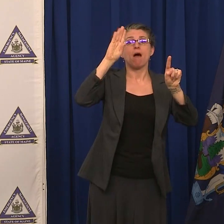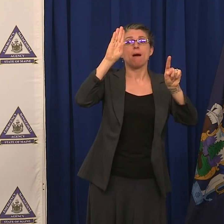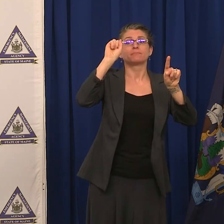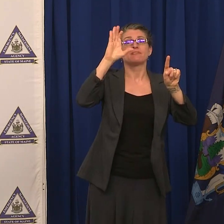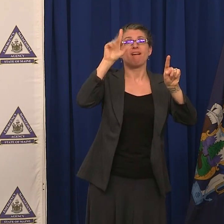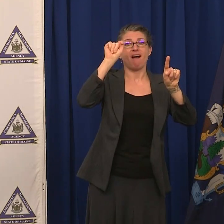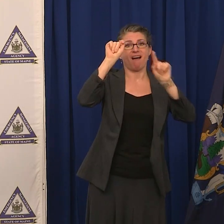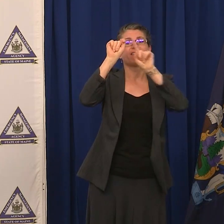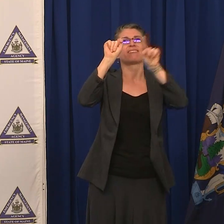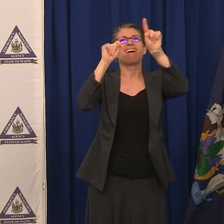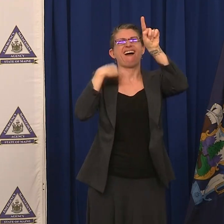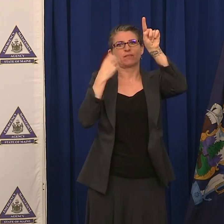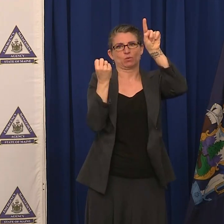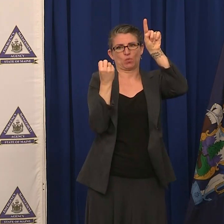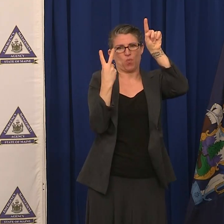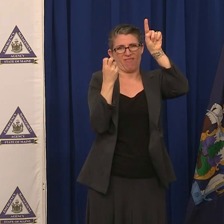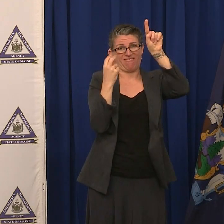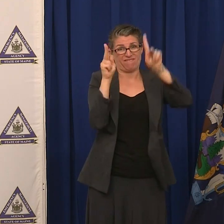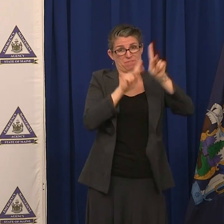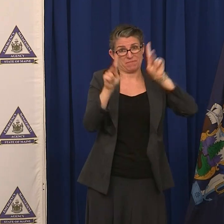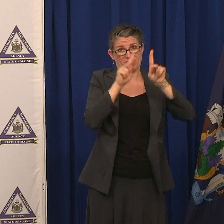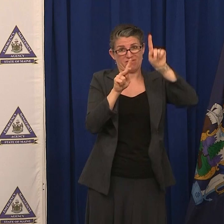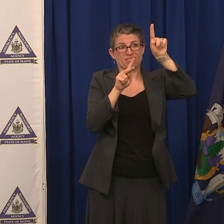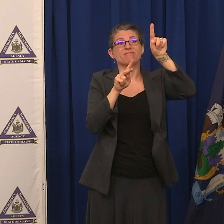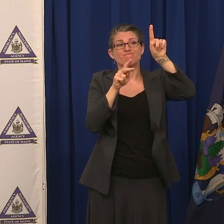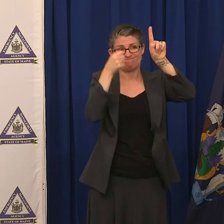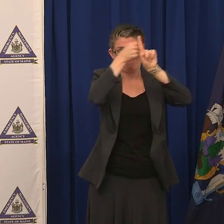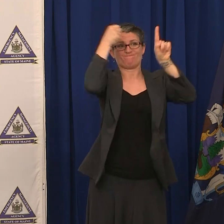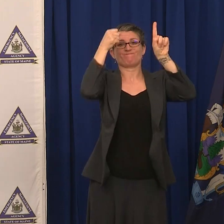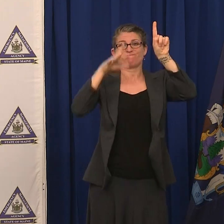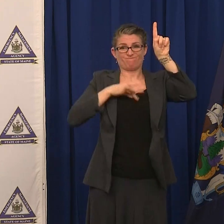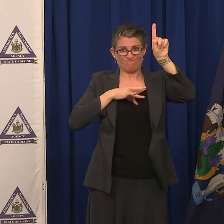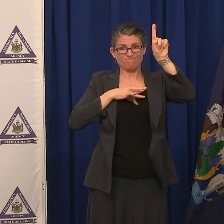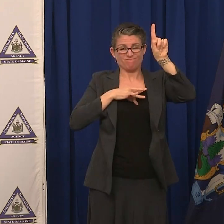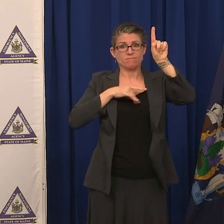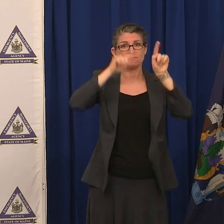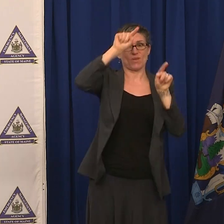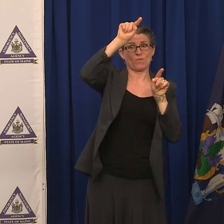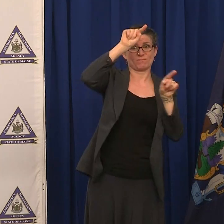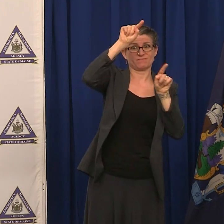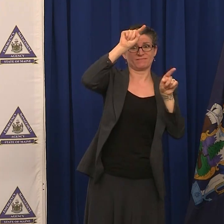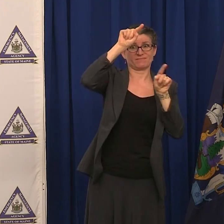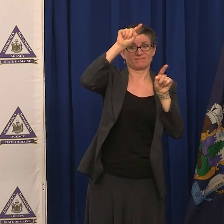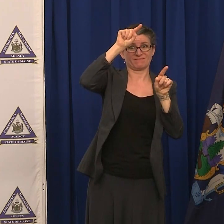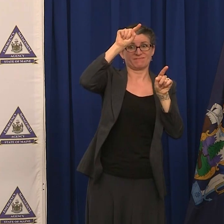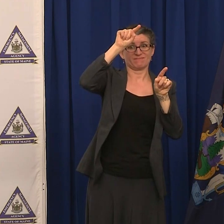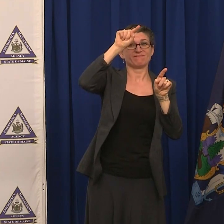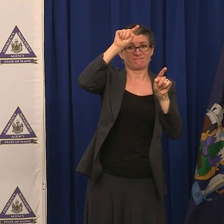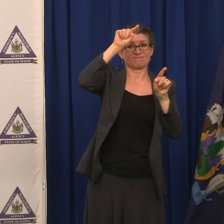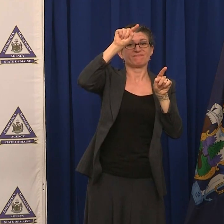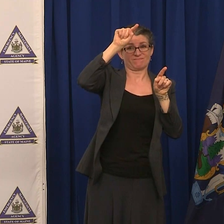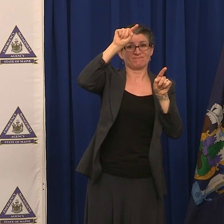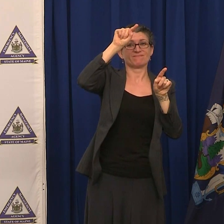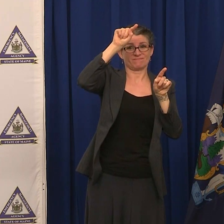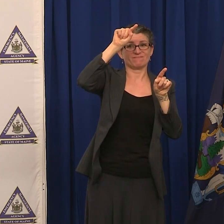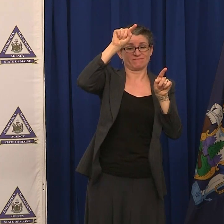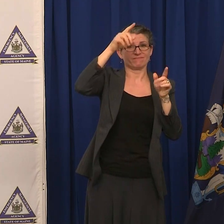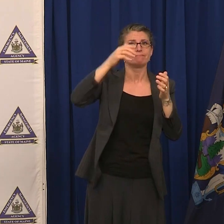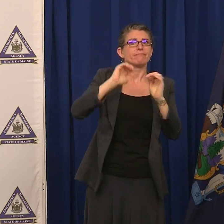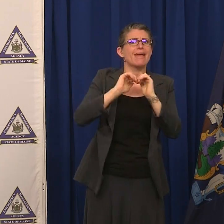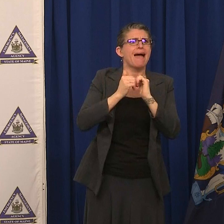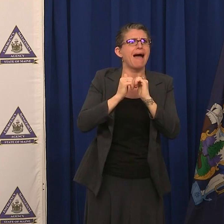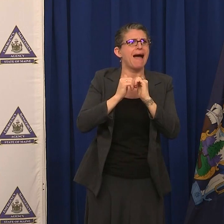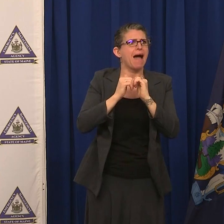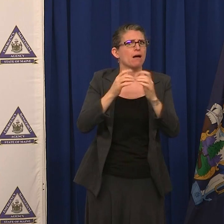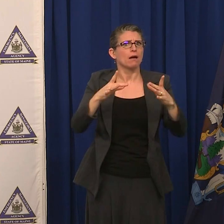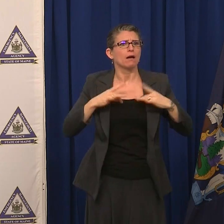to determine whether those 12 cases may represent community transmission. At this time, we have